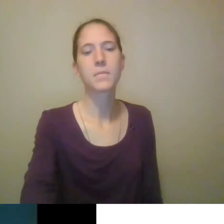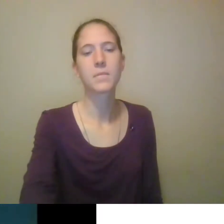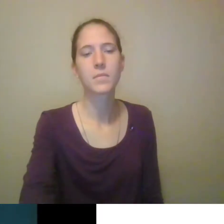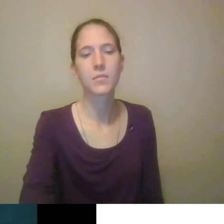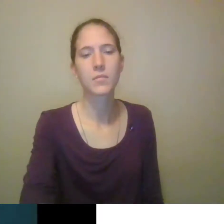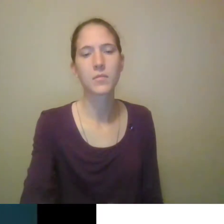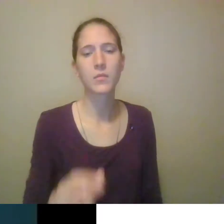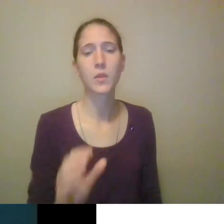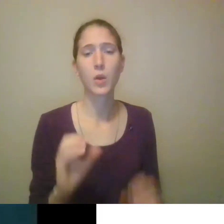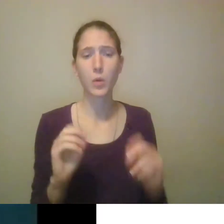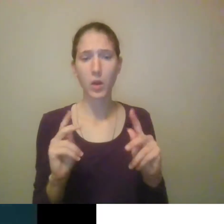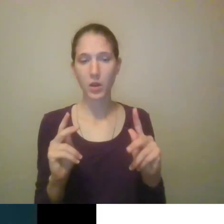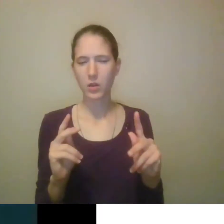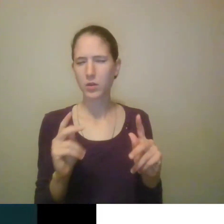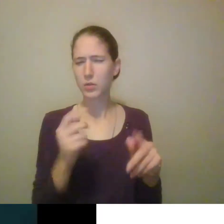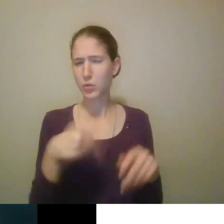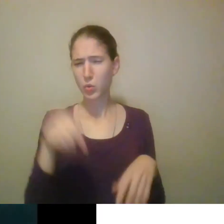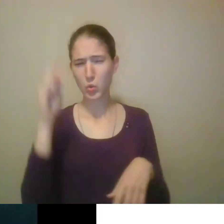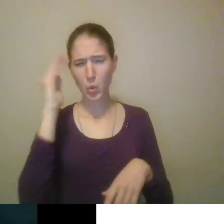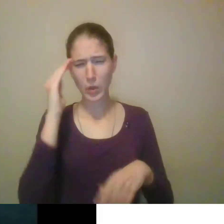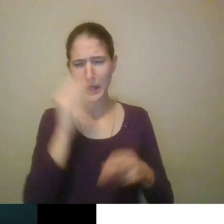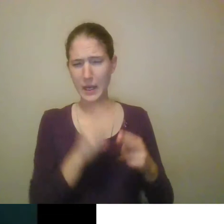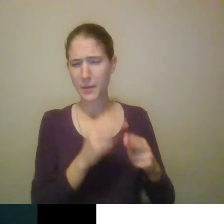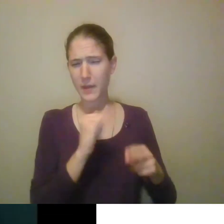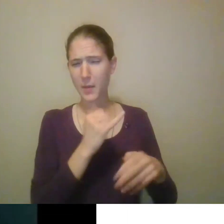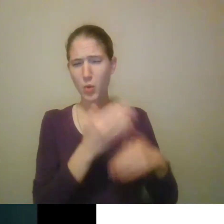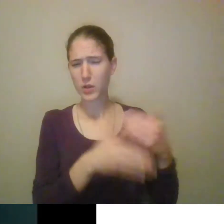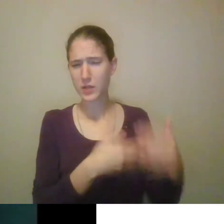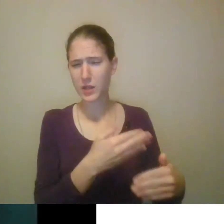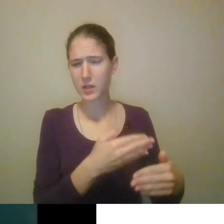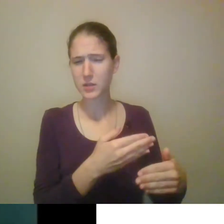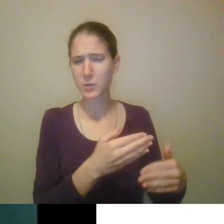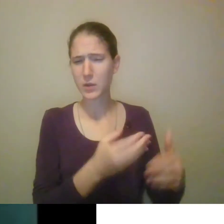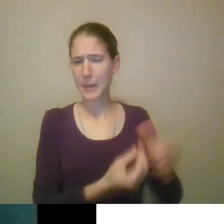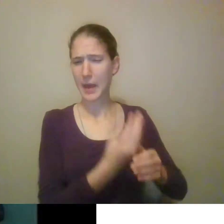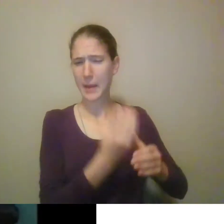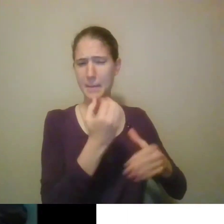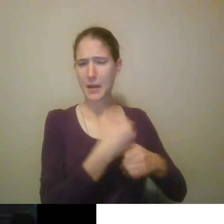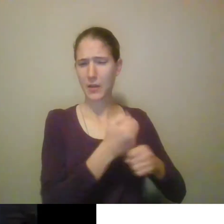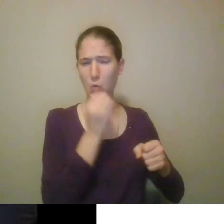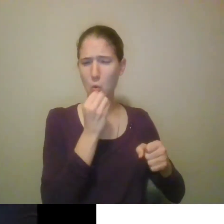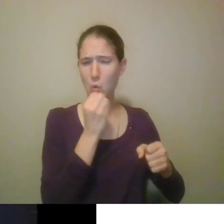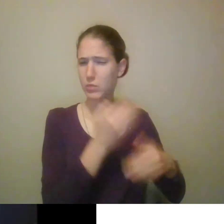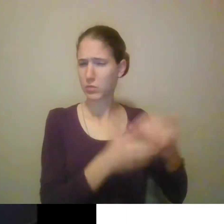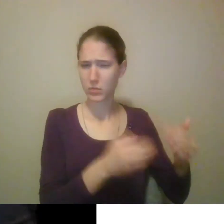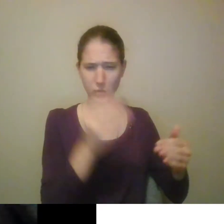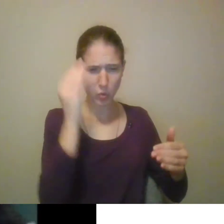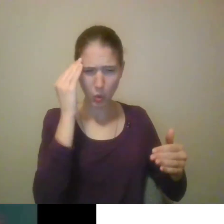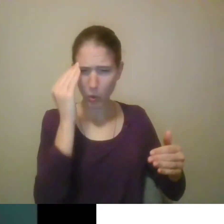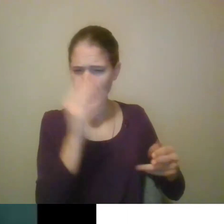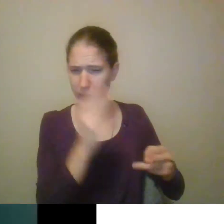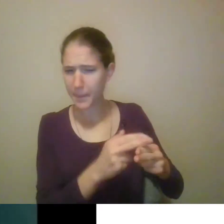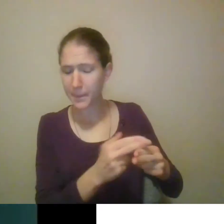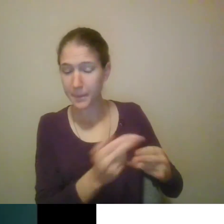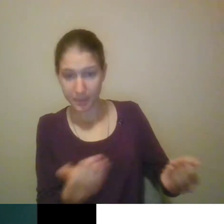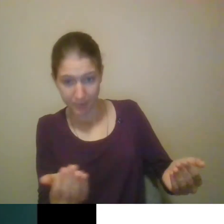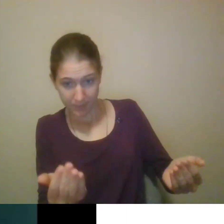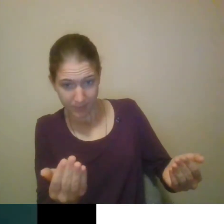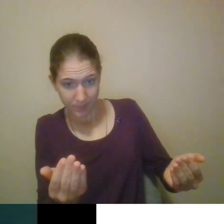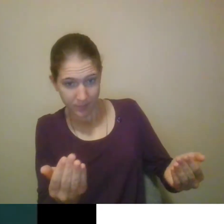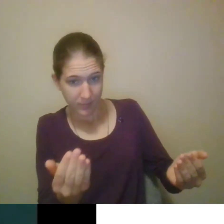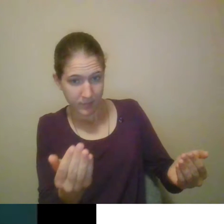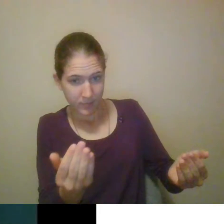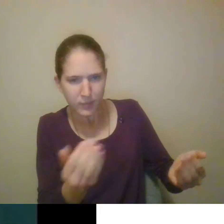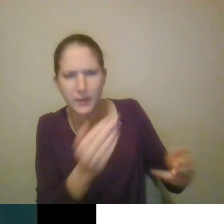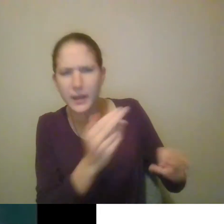All right. Does anybody happen to know the name of this process? There is a name for